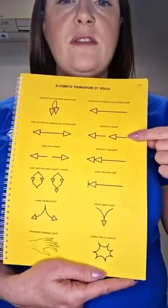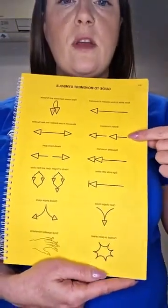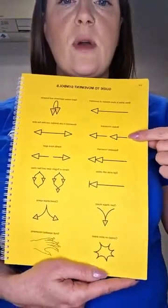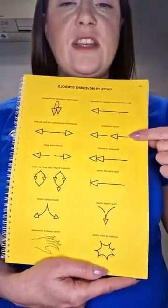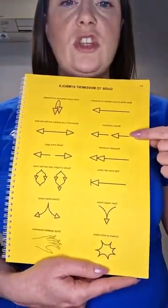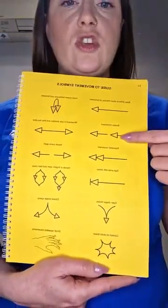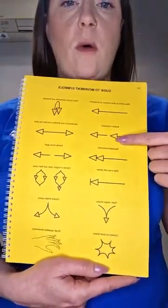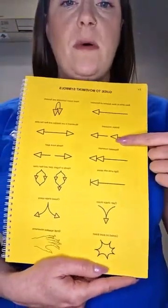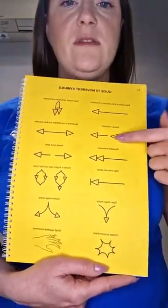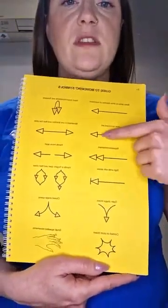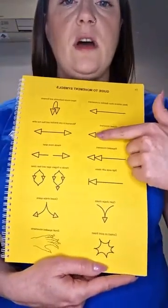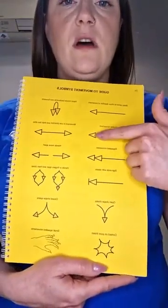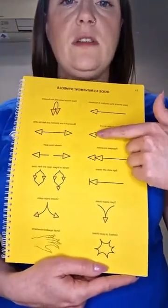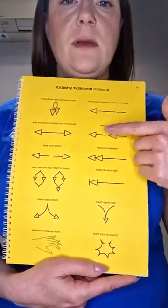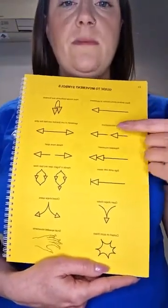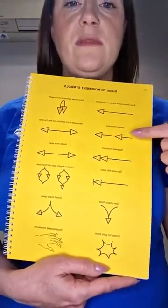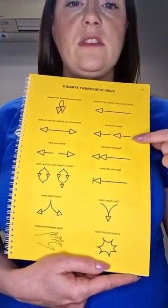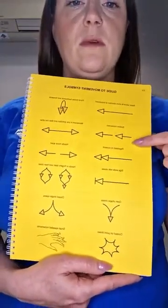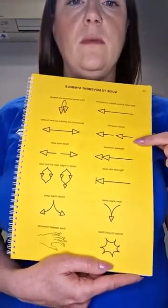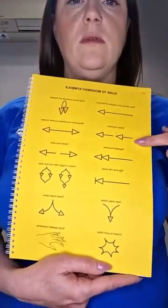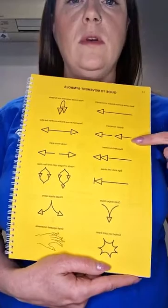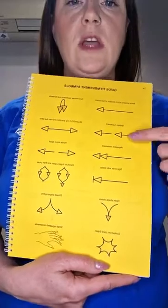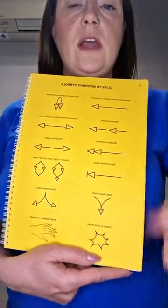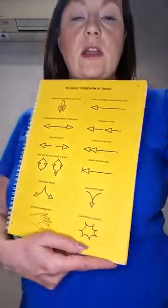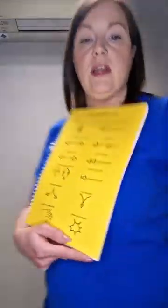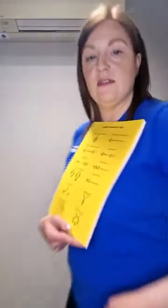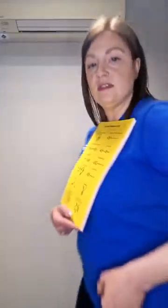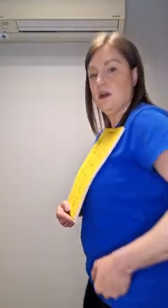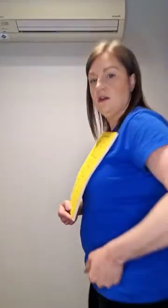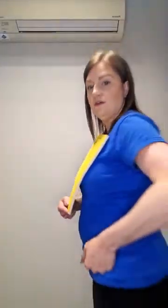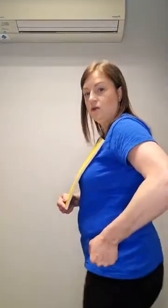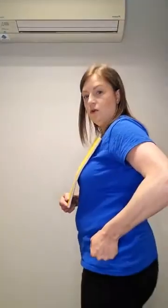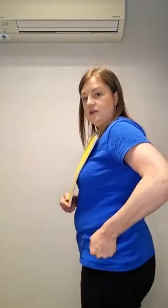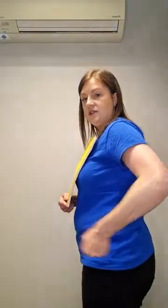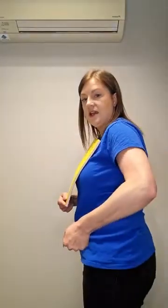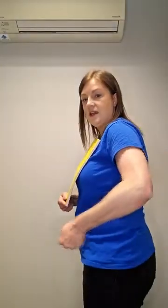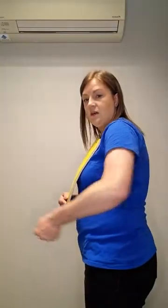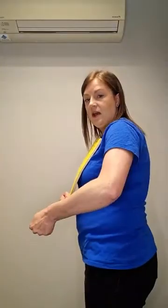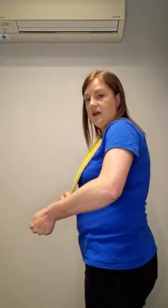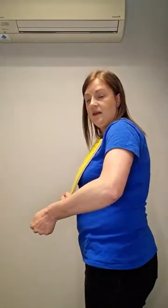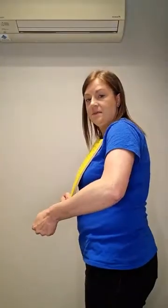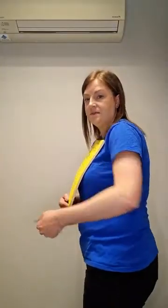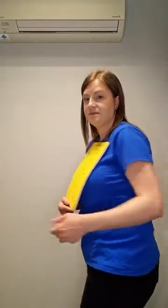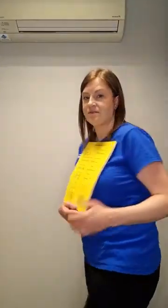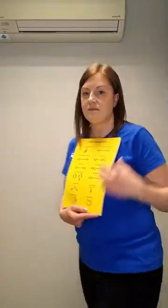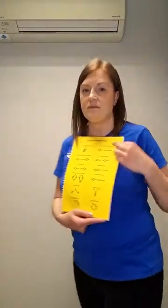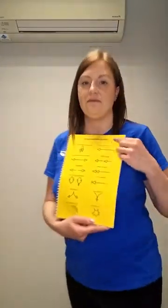so a stop start. So it will be like in the sign for takeaway.